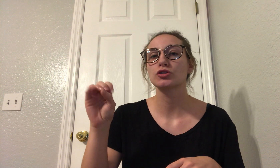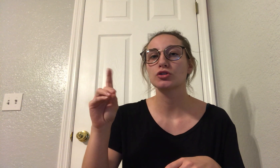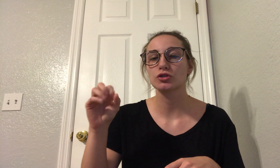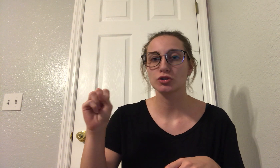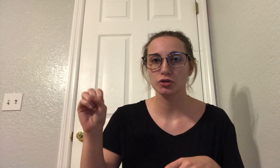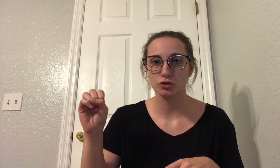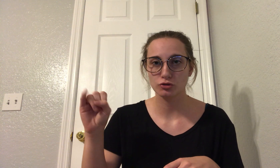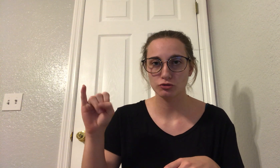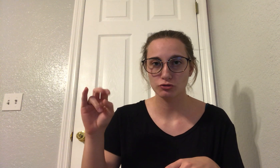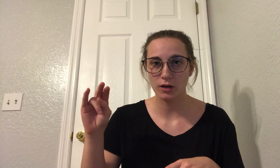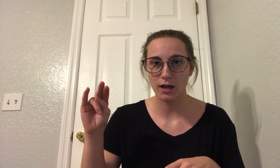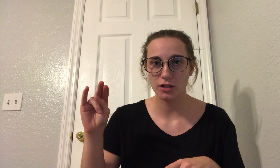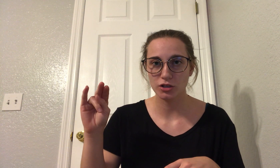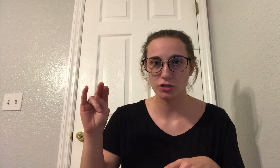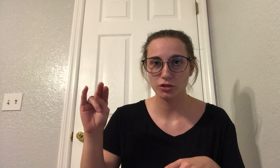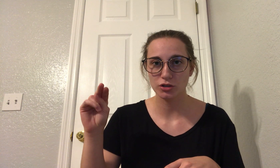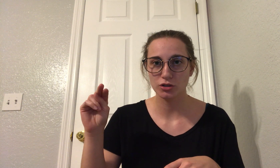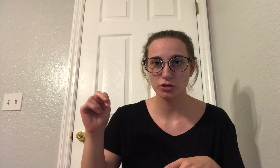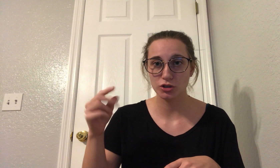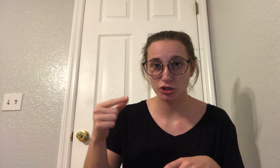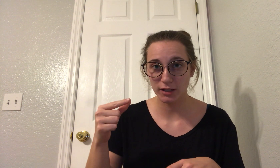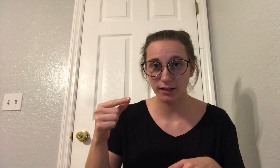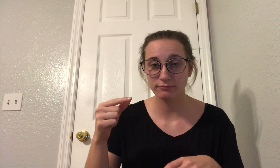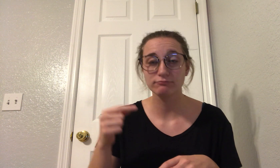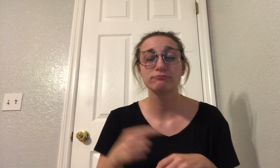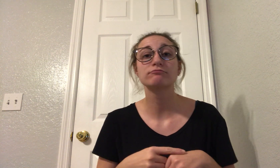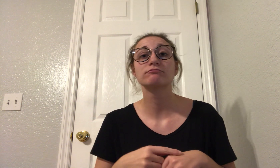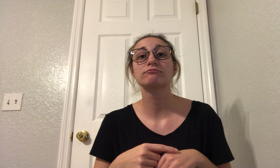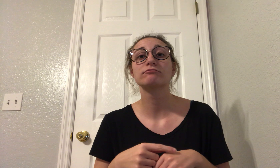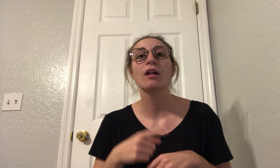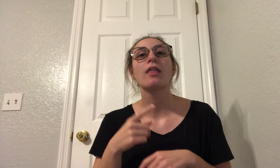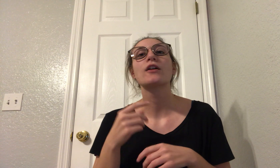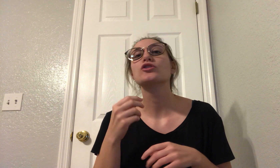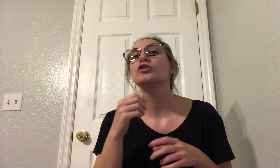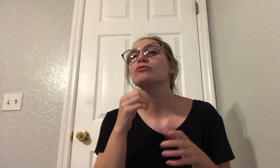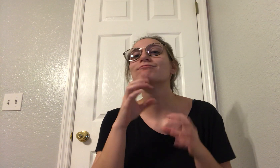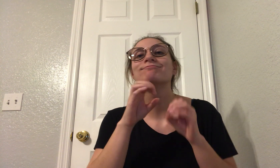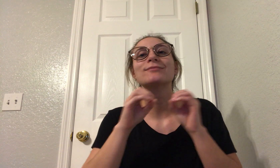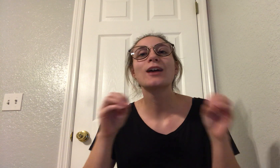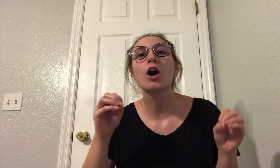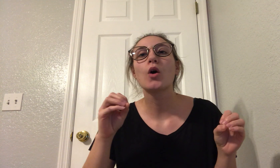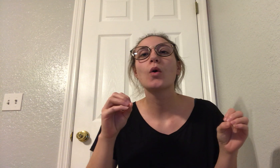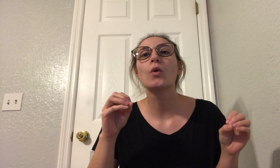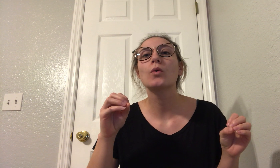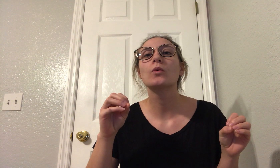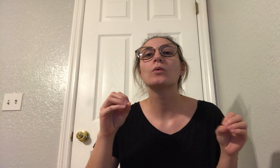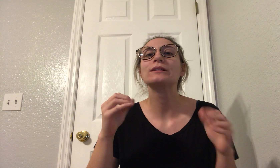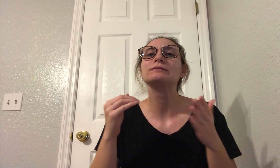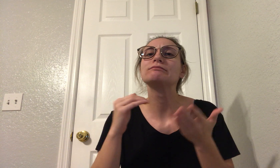here. There is no excuse when it comes to cost. As we pull this all together, there